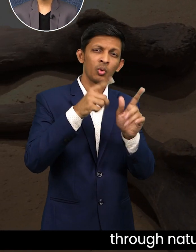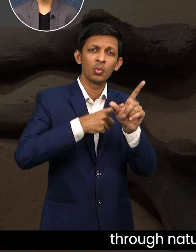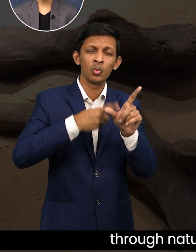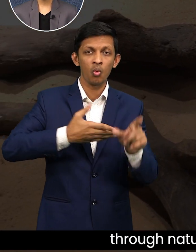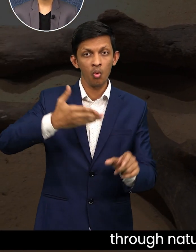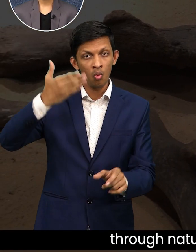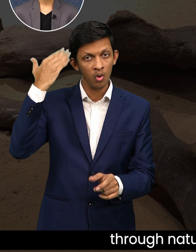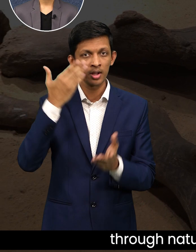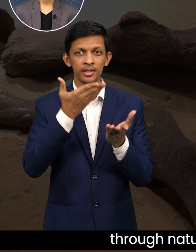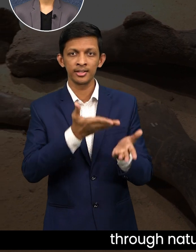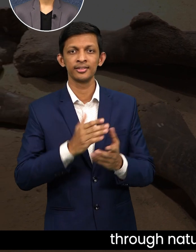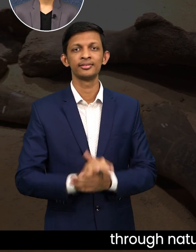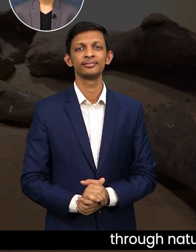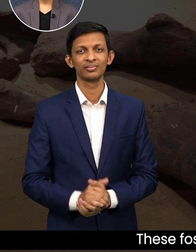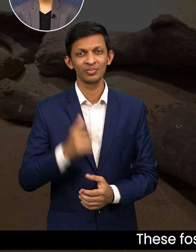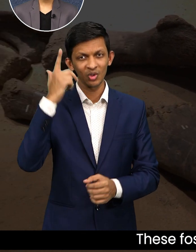ago.